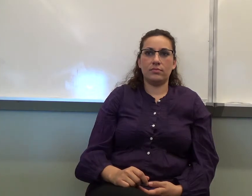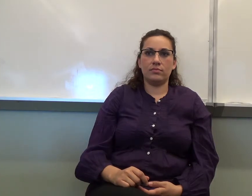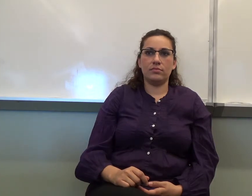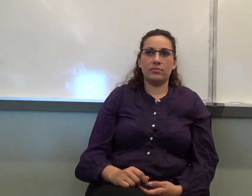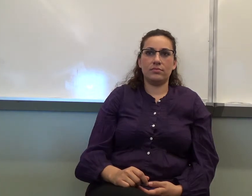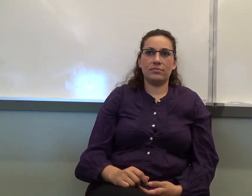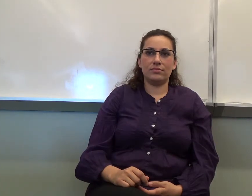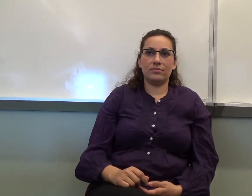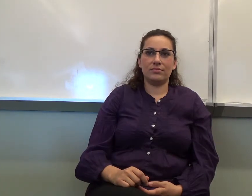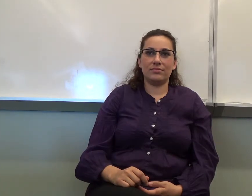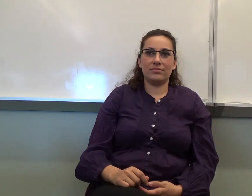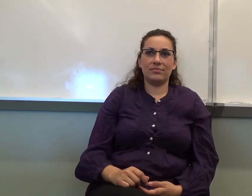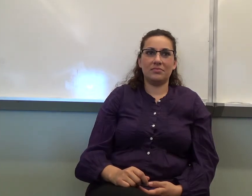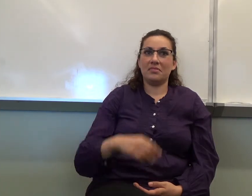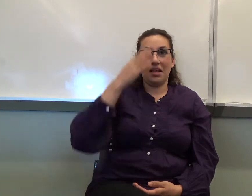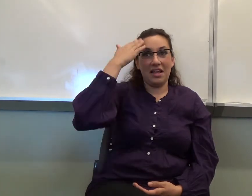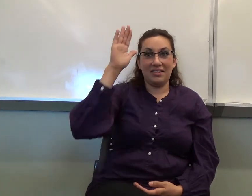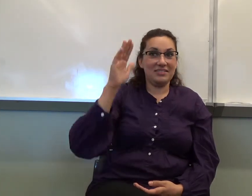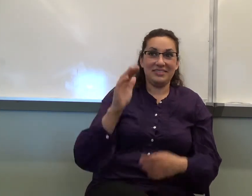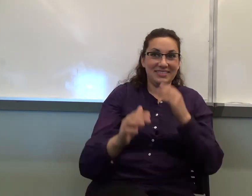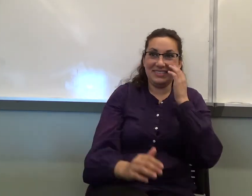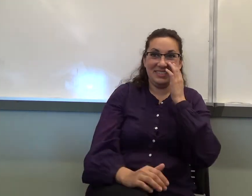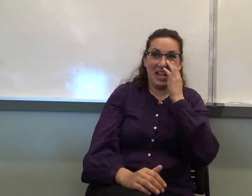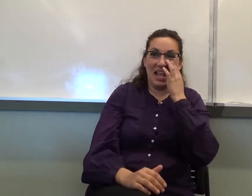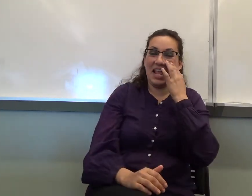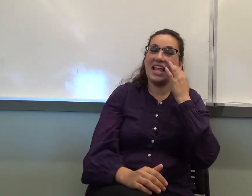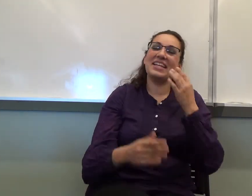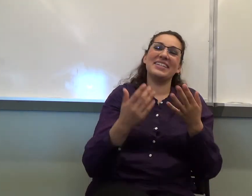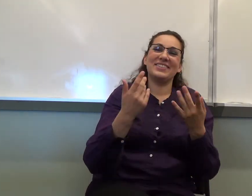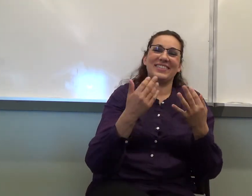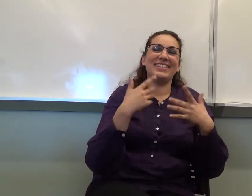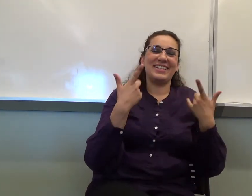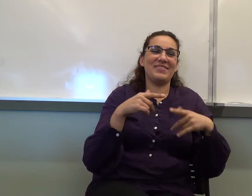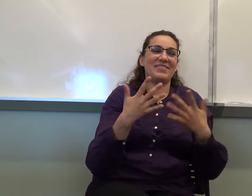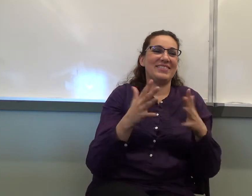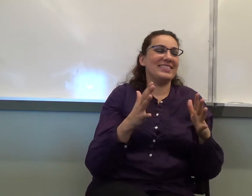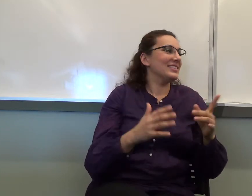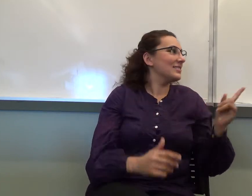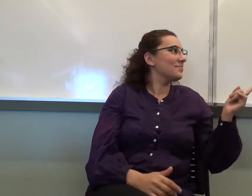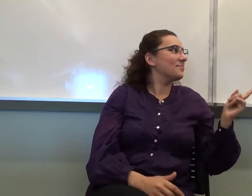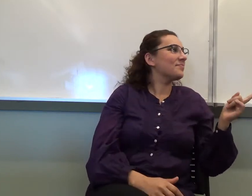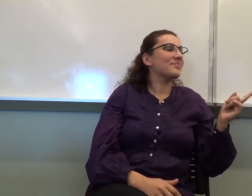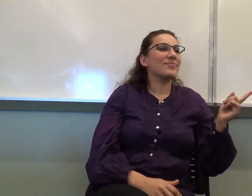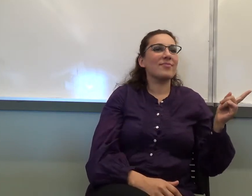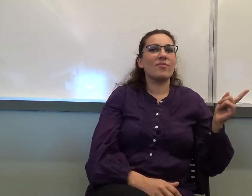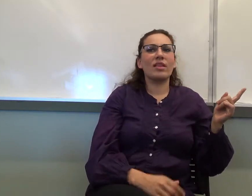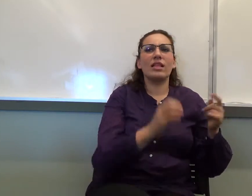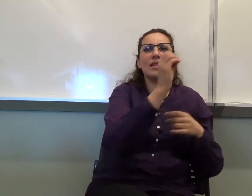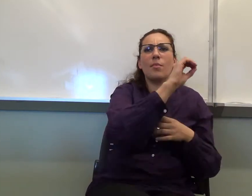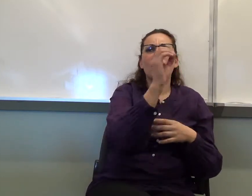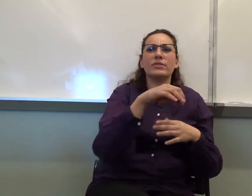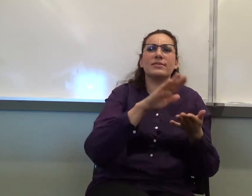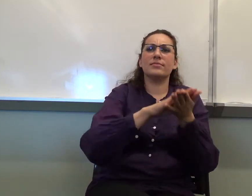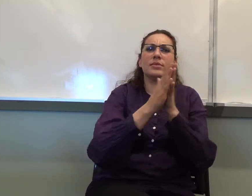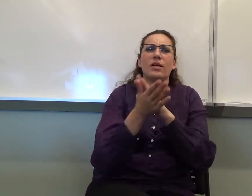to the nearest tenth of a percent, what is that going to be as a percent? We're going to have